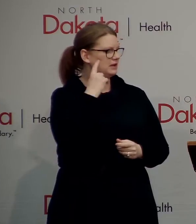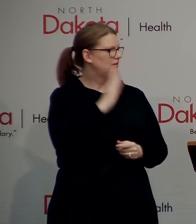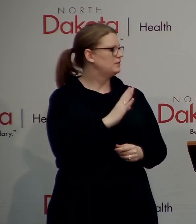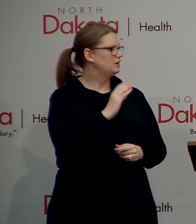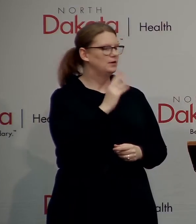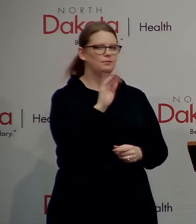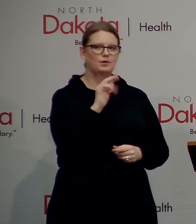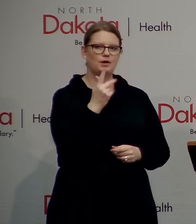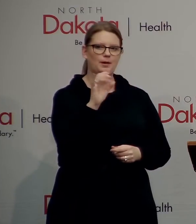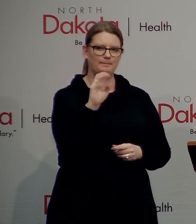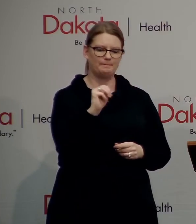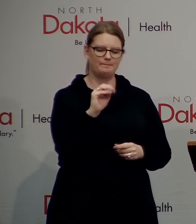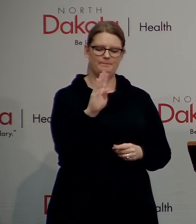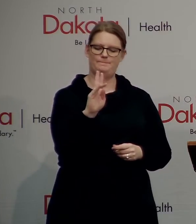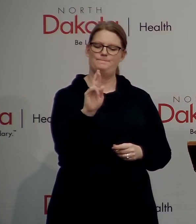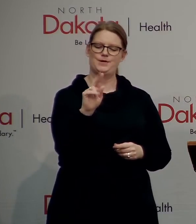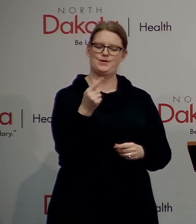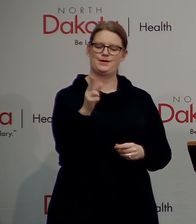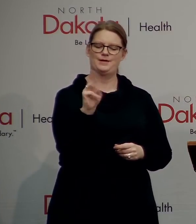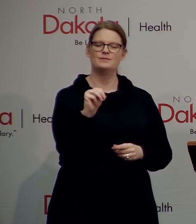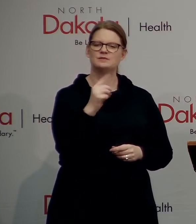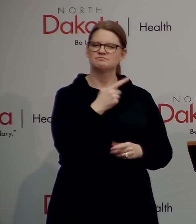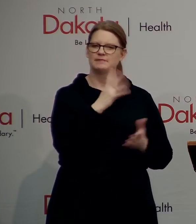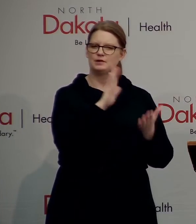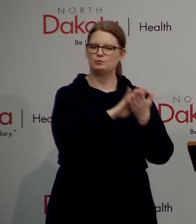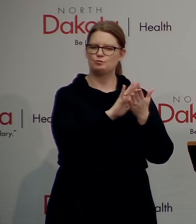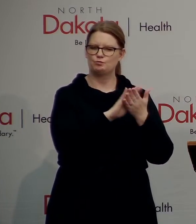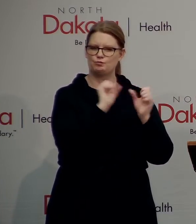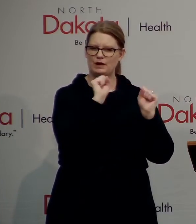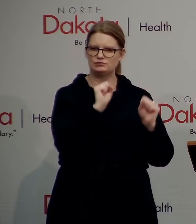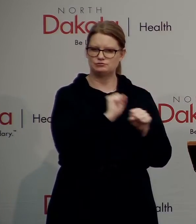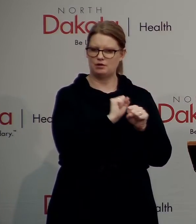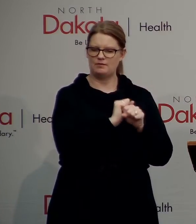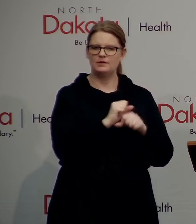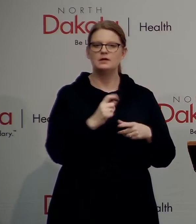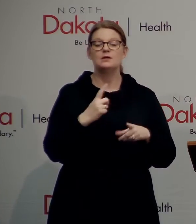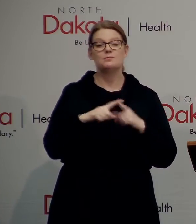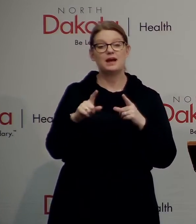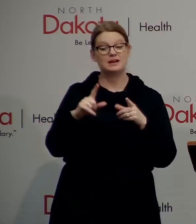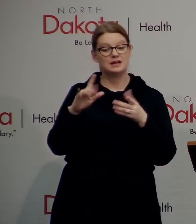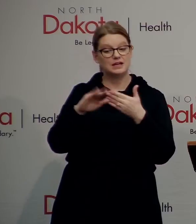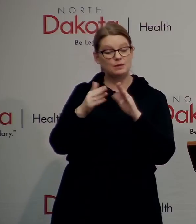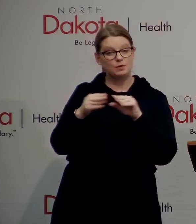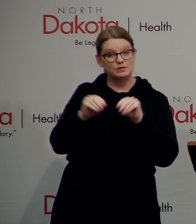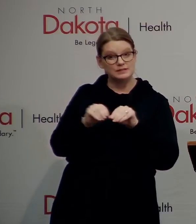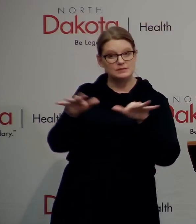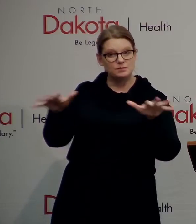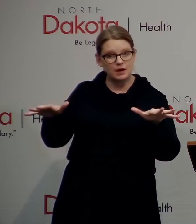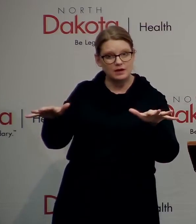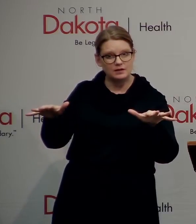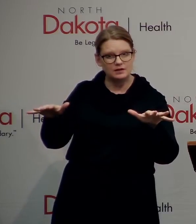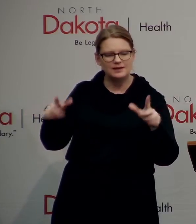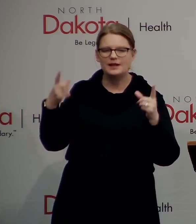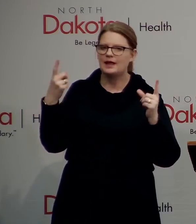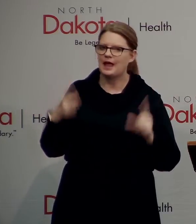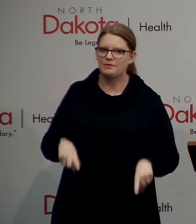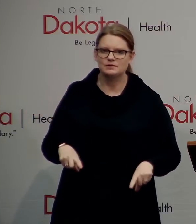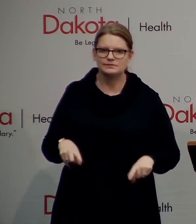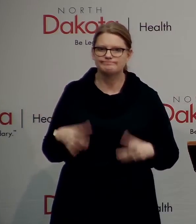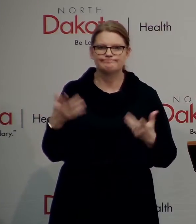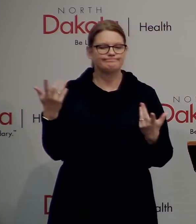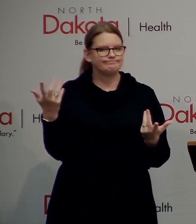job. As Governor Burgum said, community spread is what happens when you can't